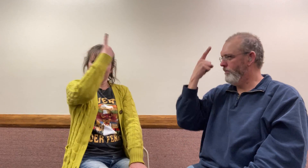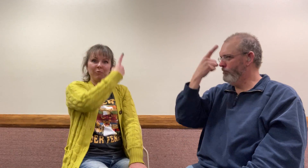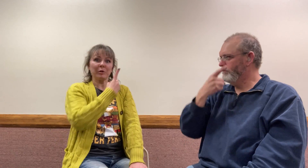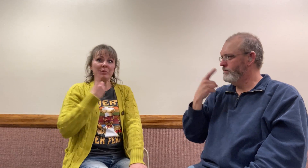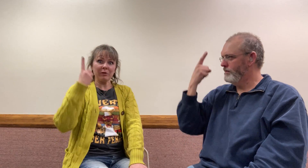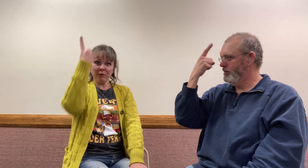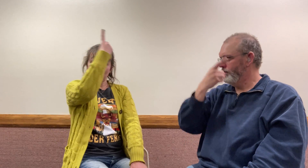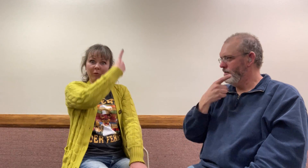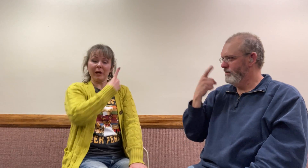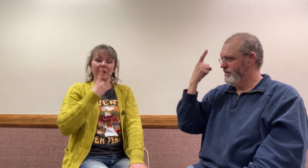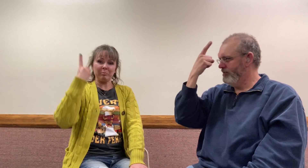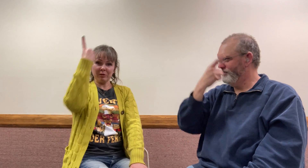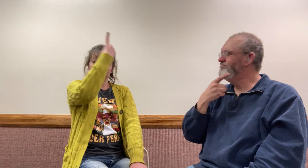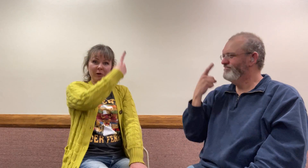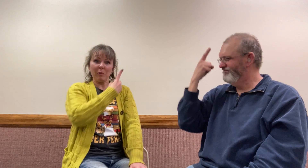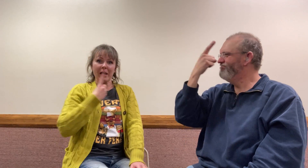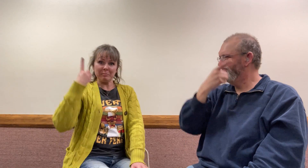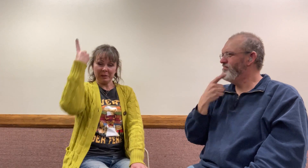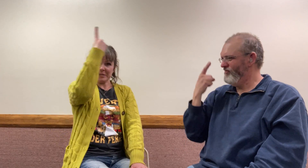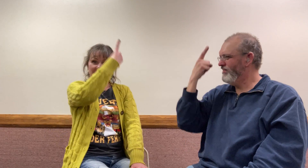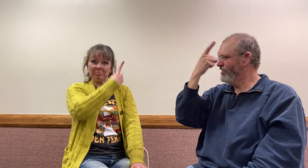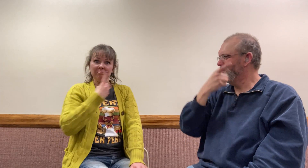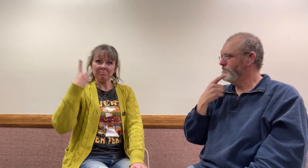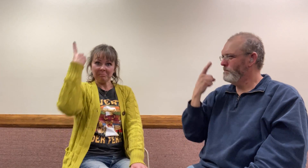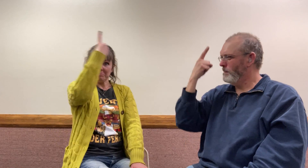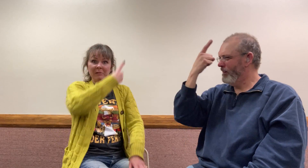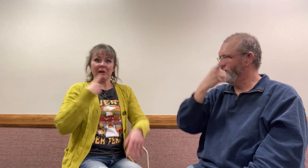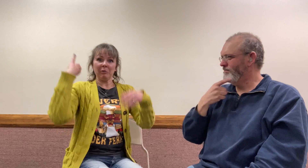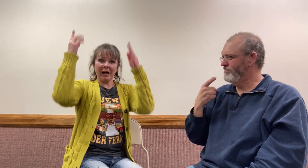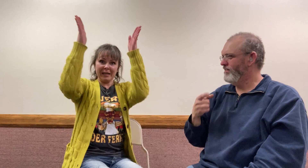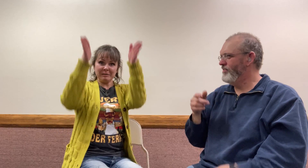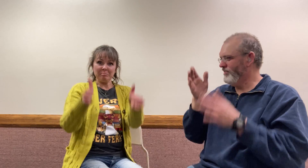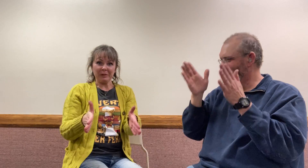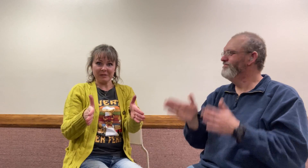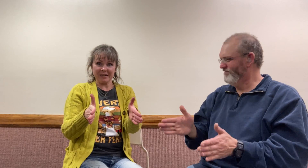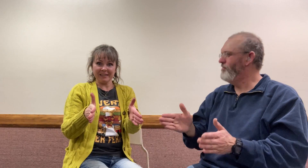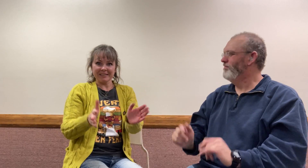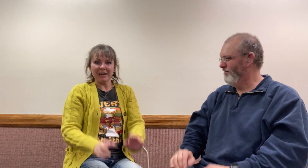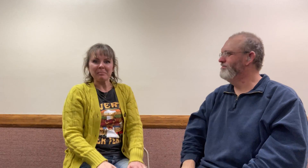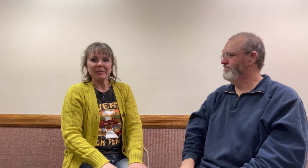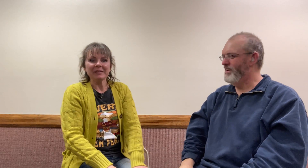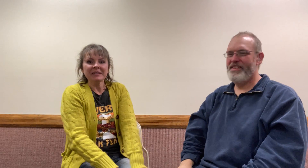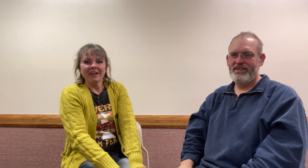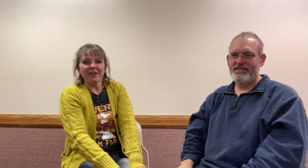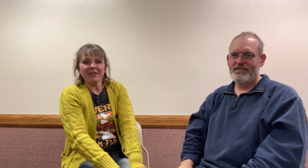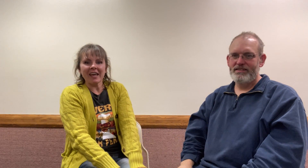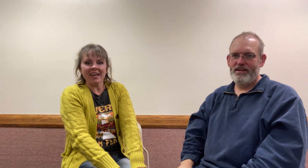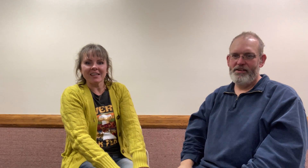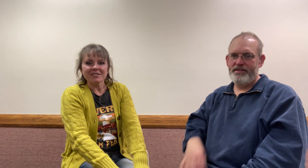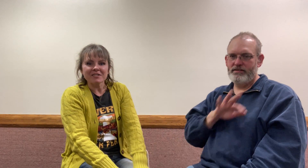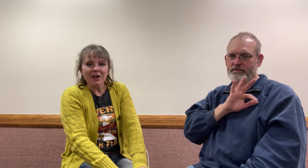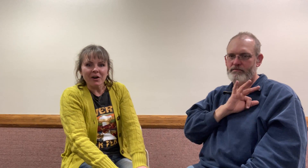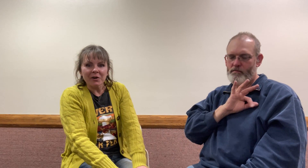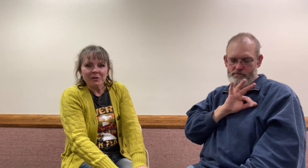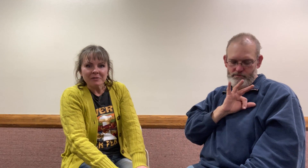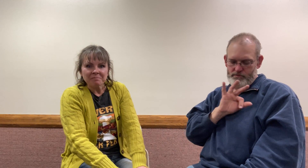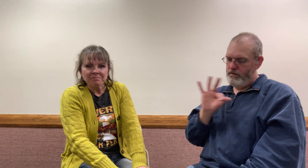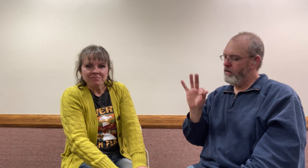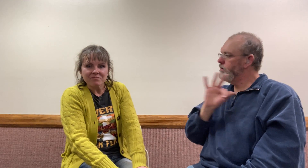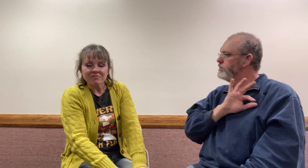we're beautiful. We are a beautiful Hawaiian person. Hawaiian person, yep. Okay, so